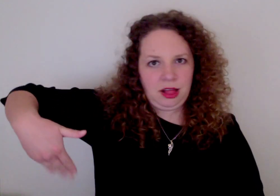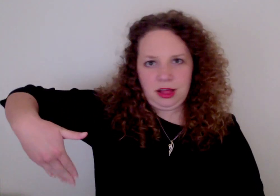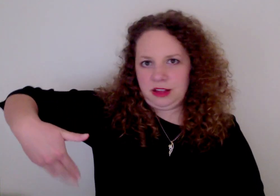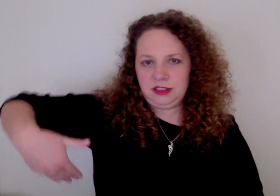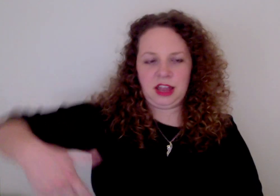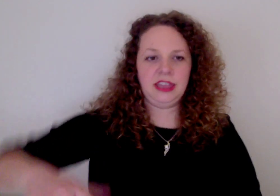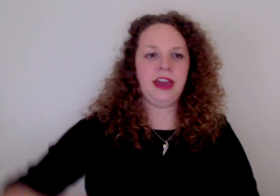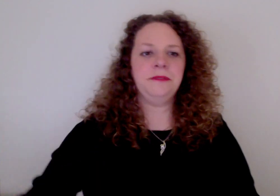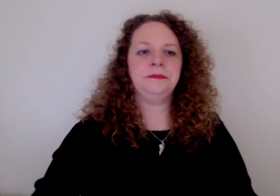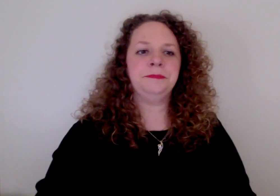Not yet,